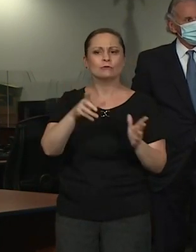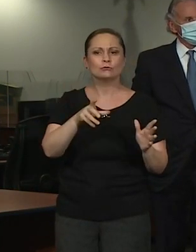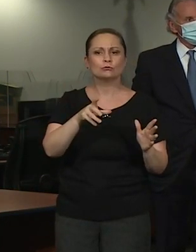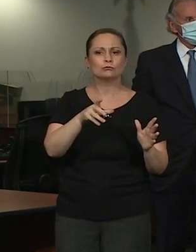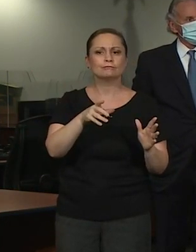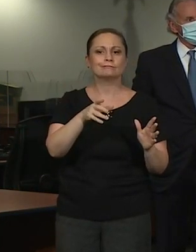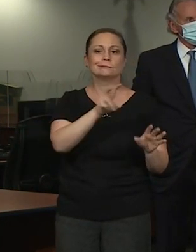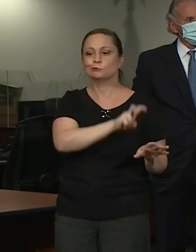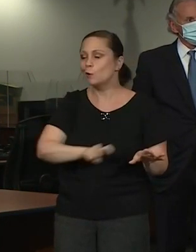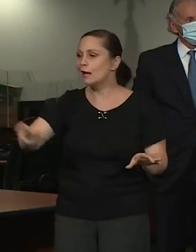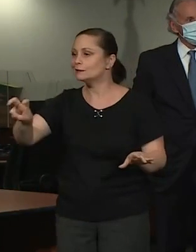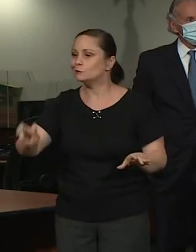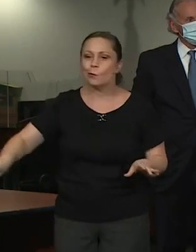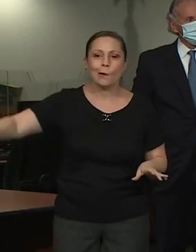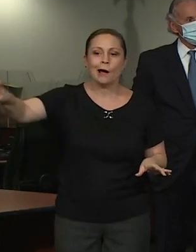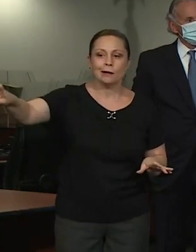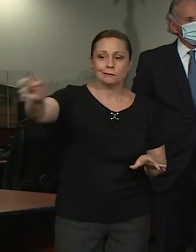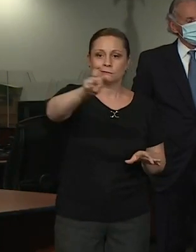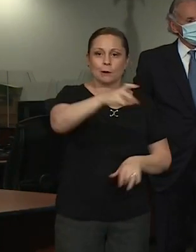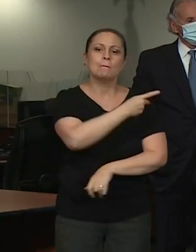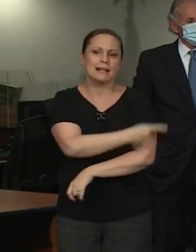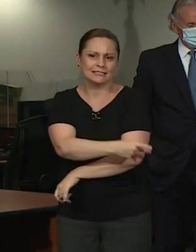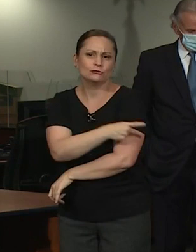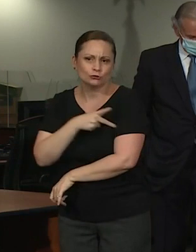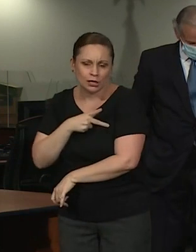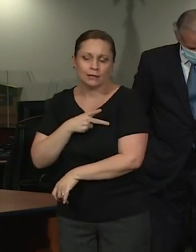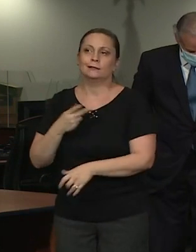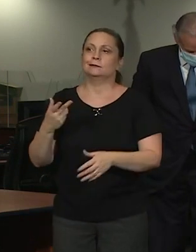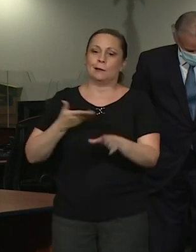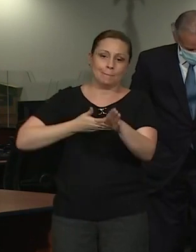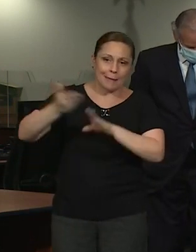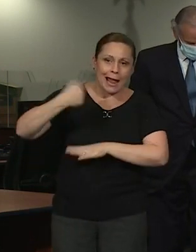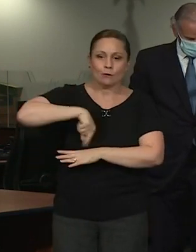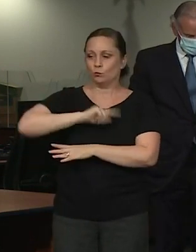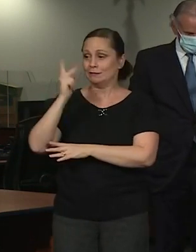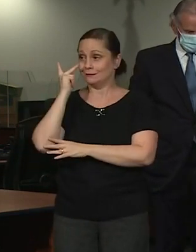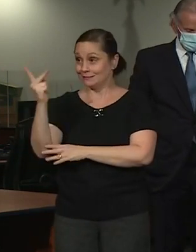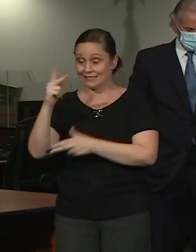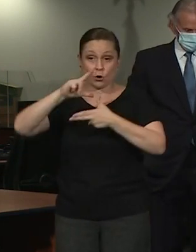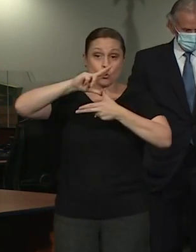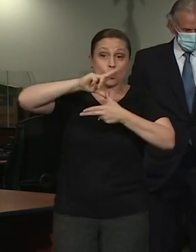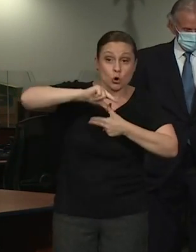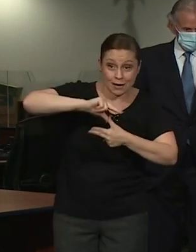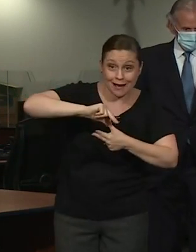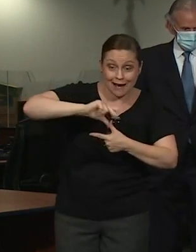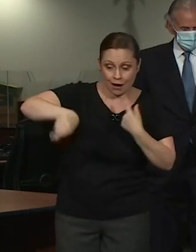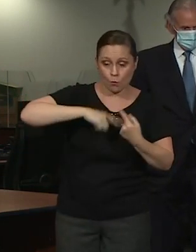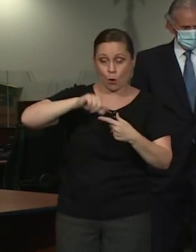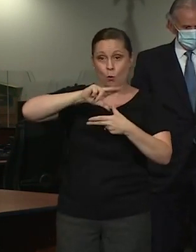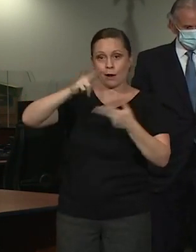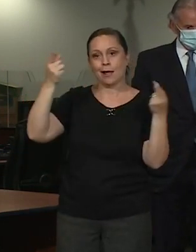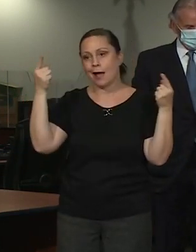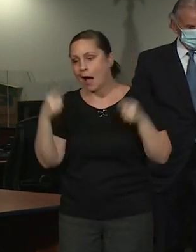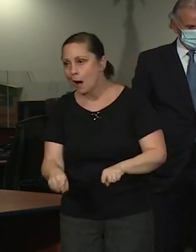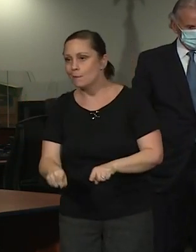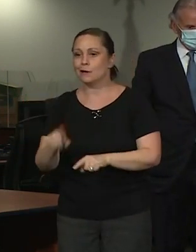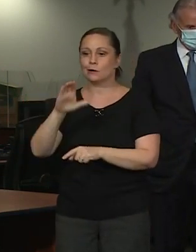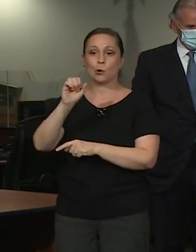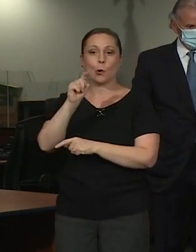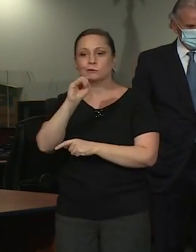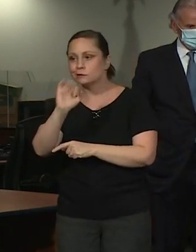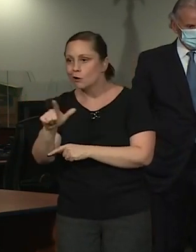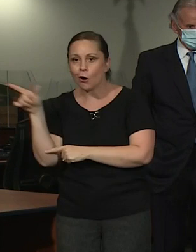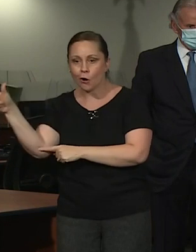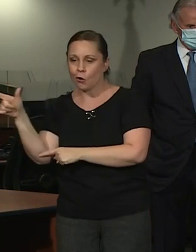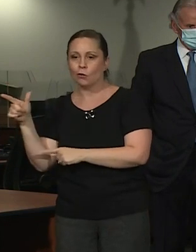in hurricane-type situations where hospitals that are on the coastal plain may be impacted, or there's